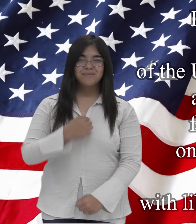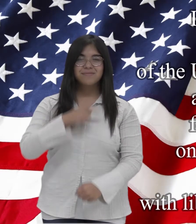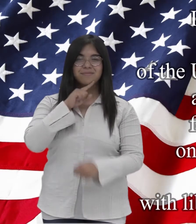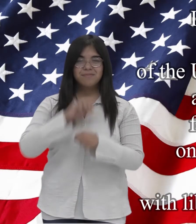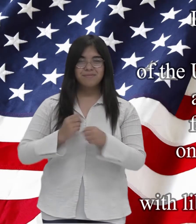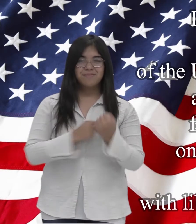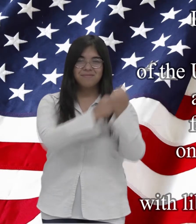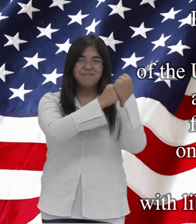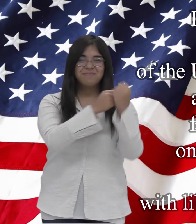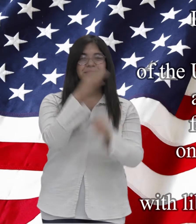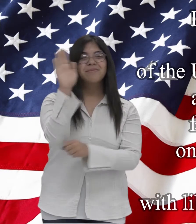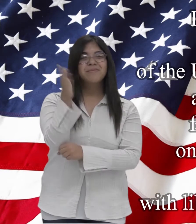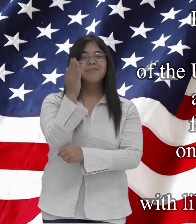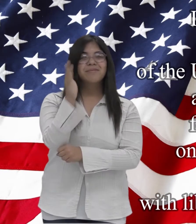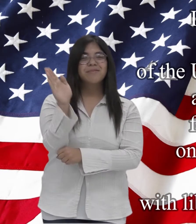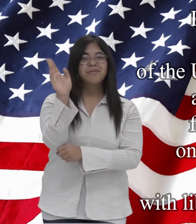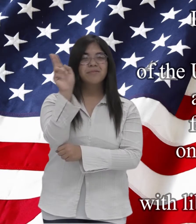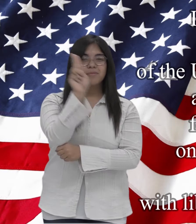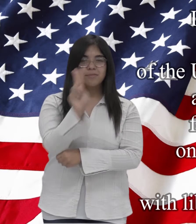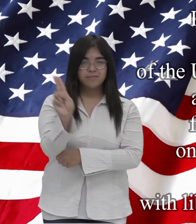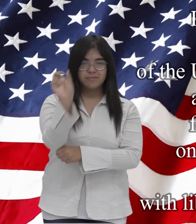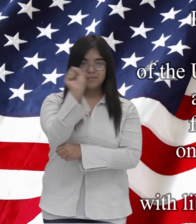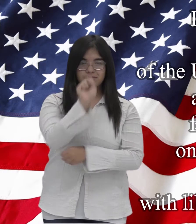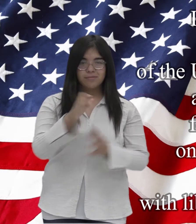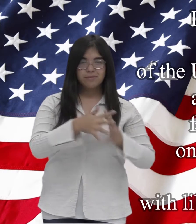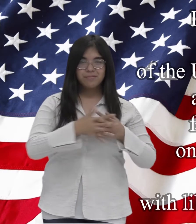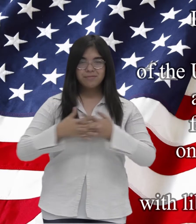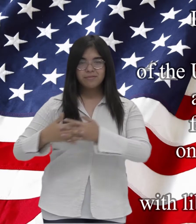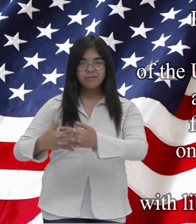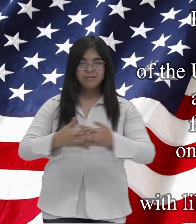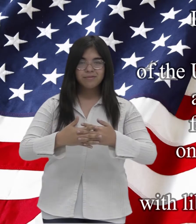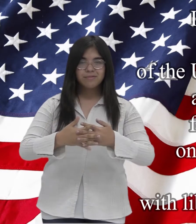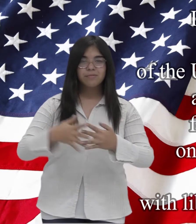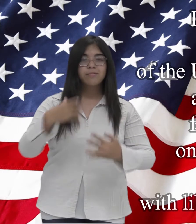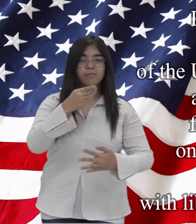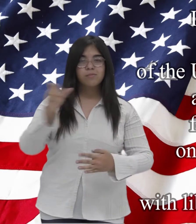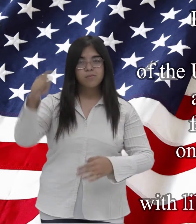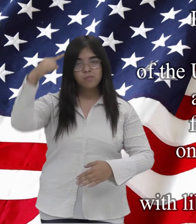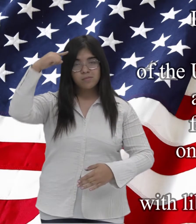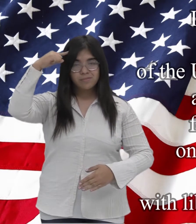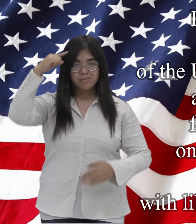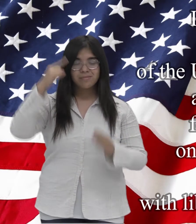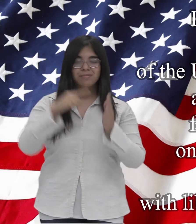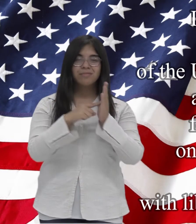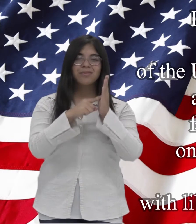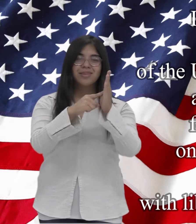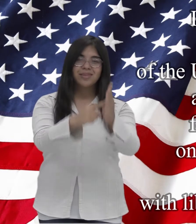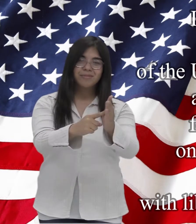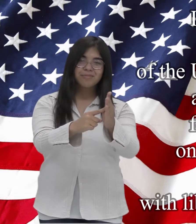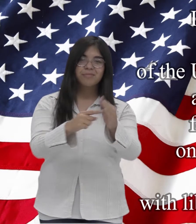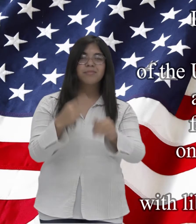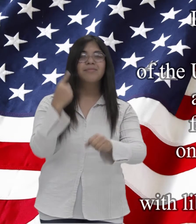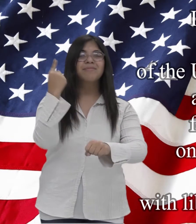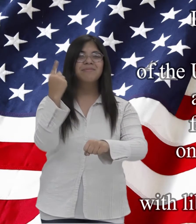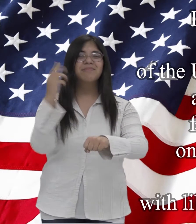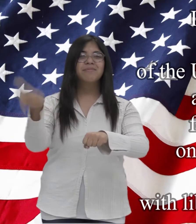pledge allegiance to the flag of the United States of America and to the republic for which it stands, one